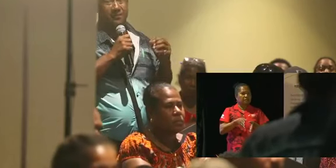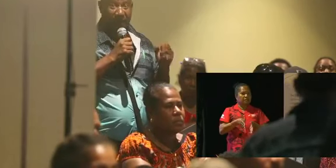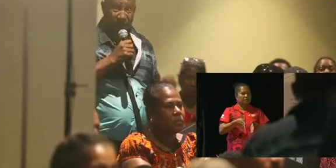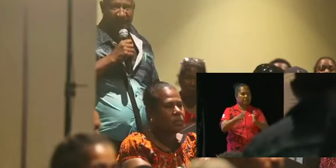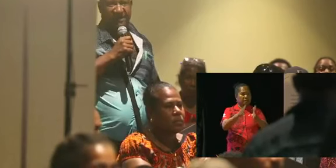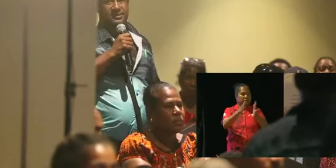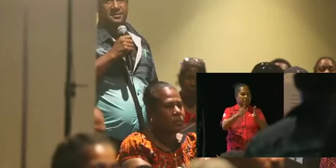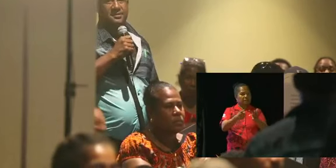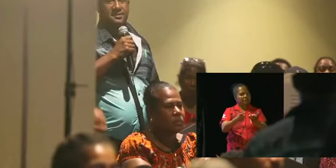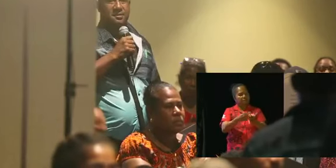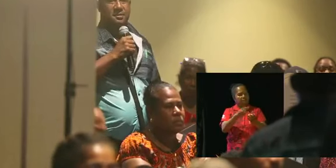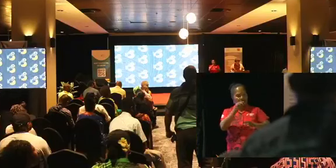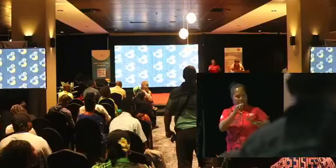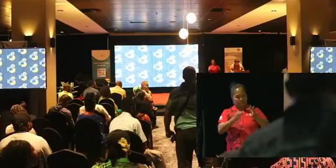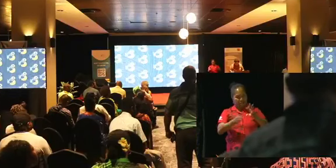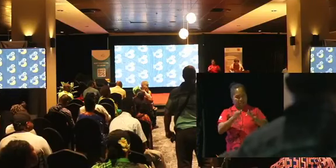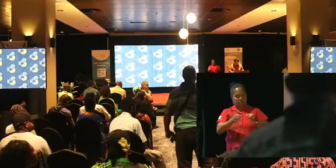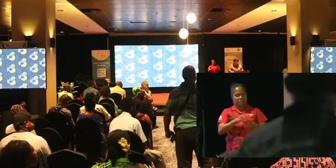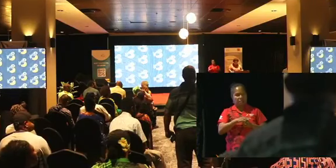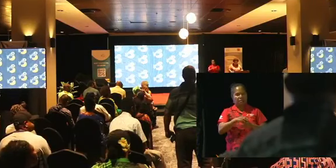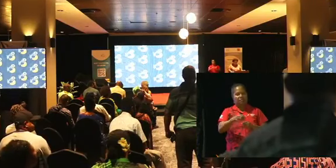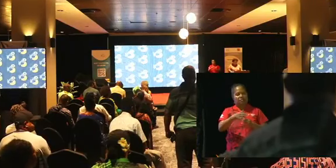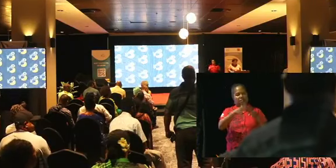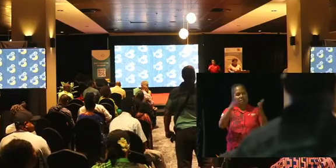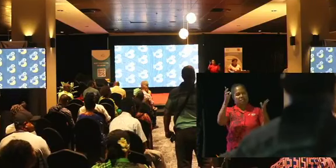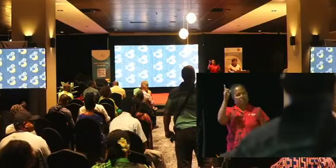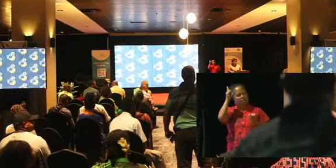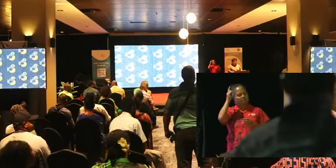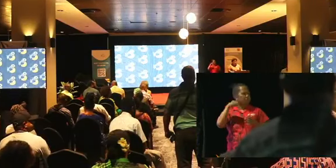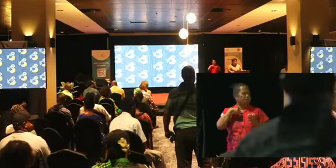tablo. Narablaol man. We mino hamamas.